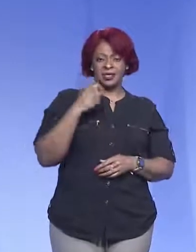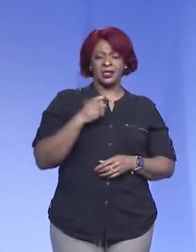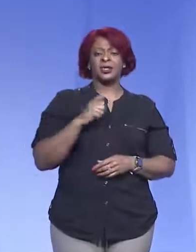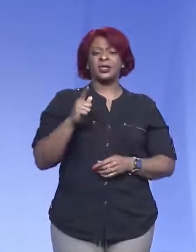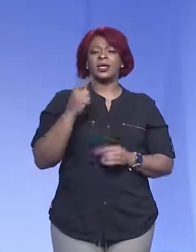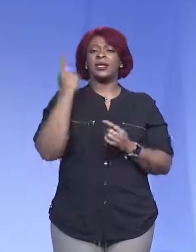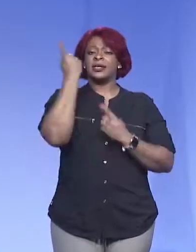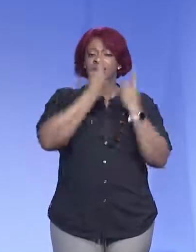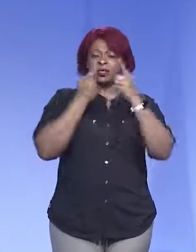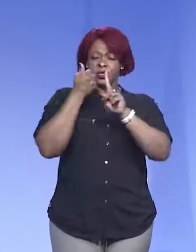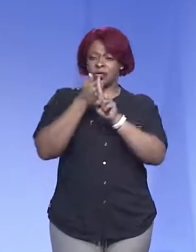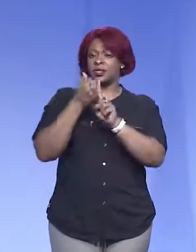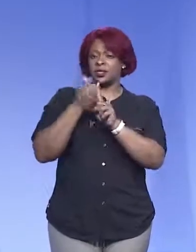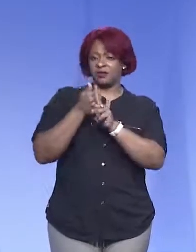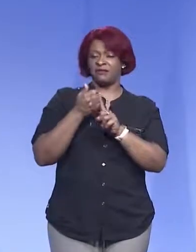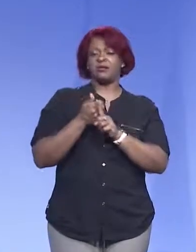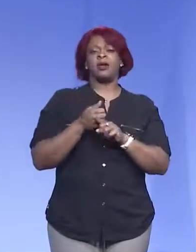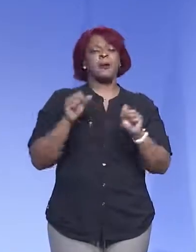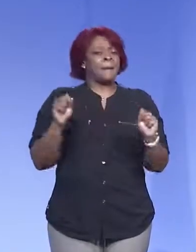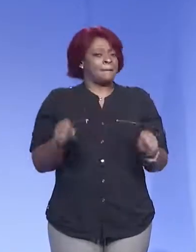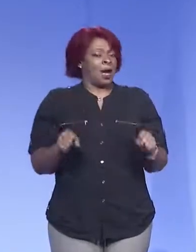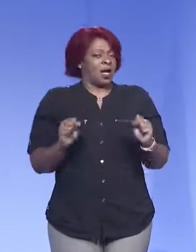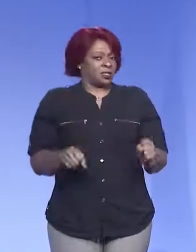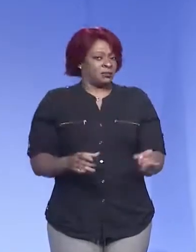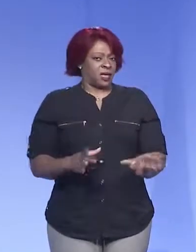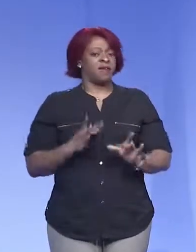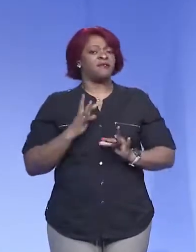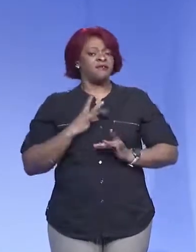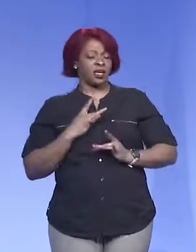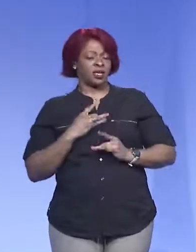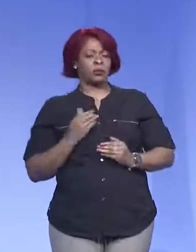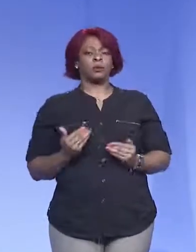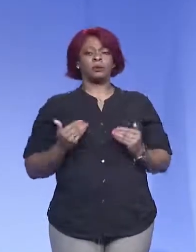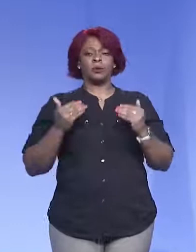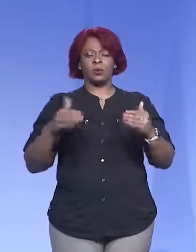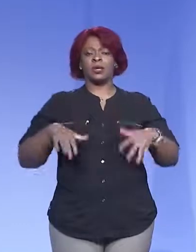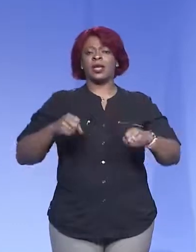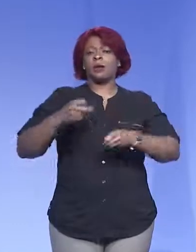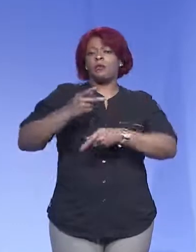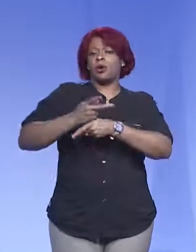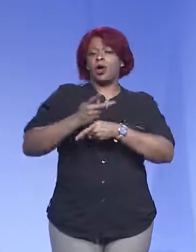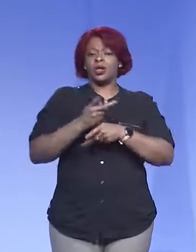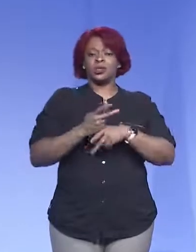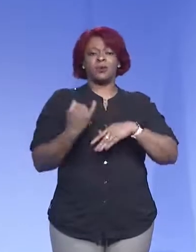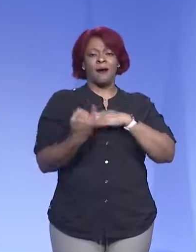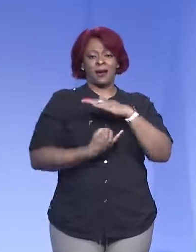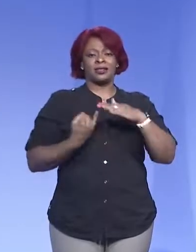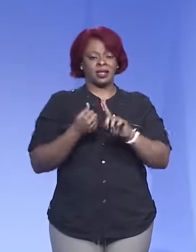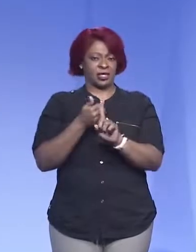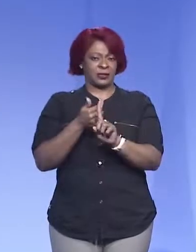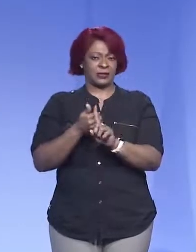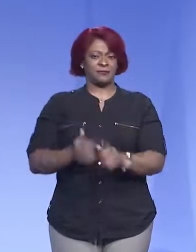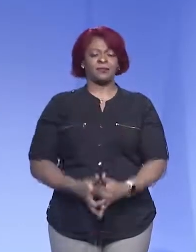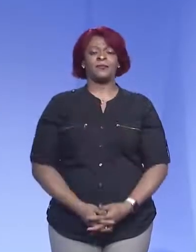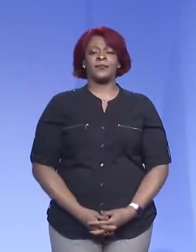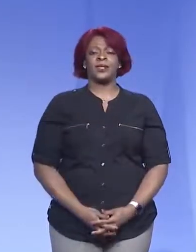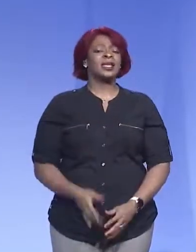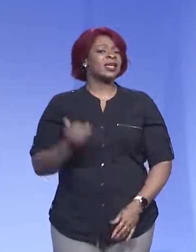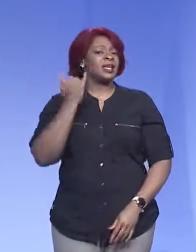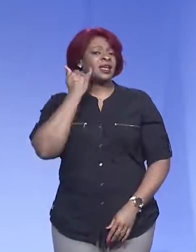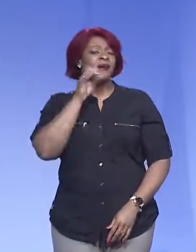consider yourself that you could possibly be infected and should take precautions to isolate yourself. Of course, if